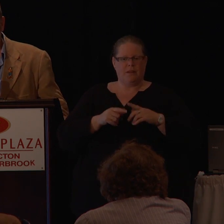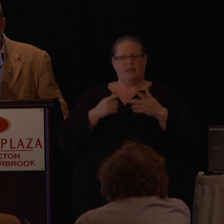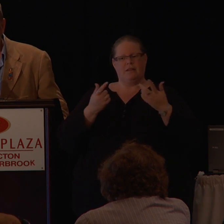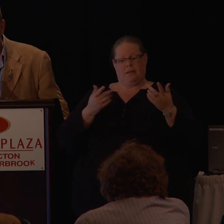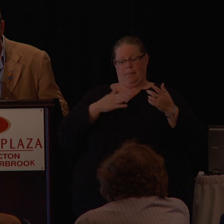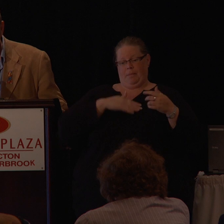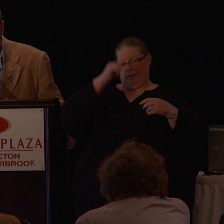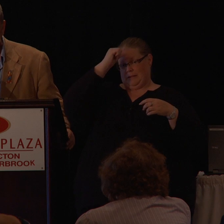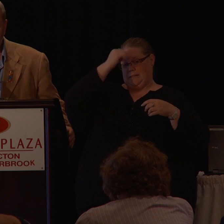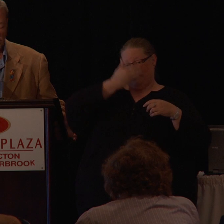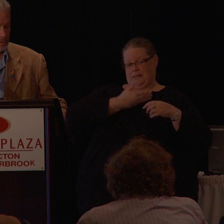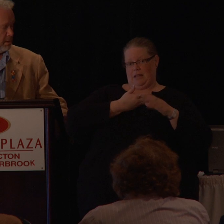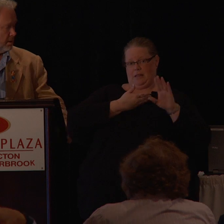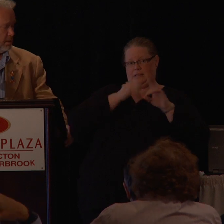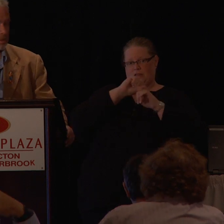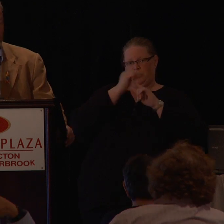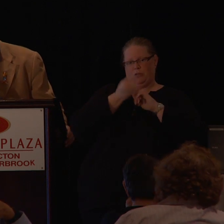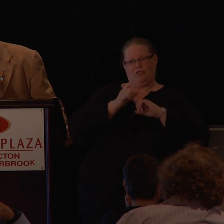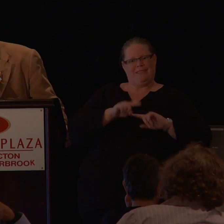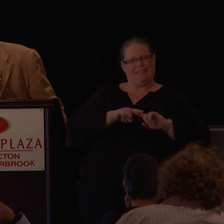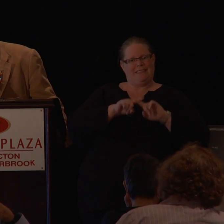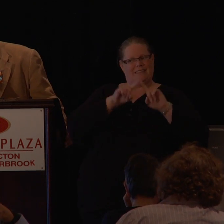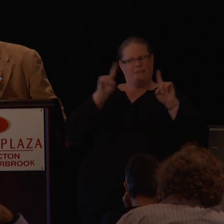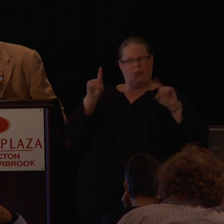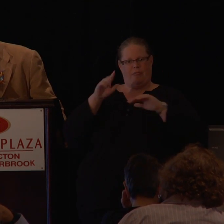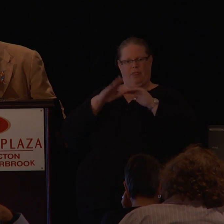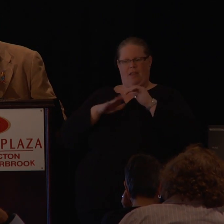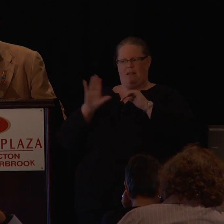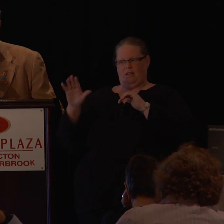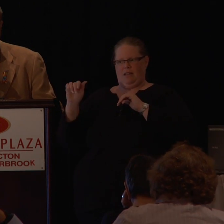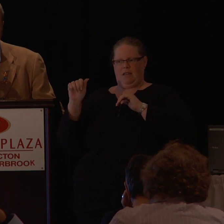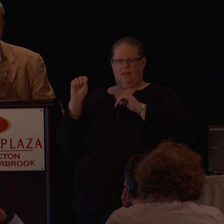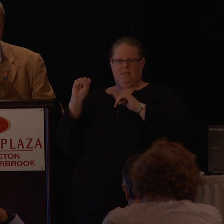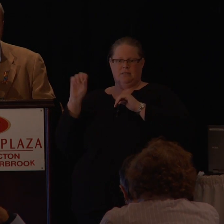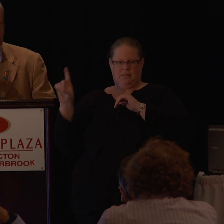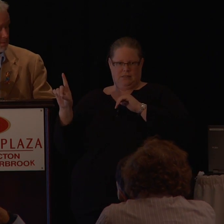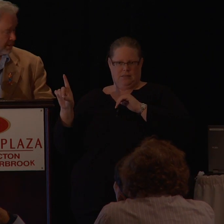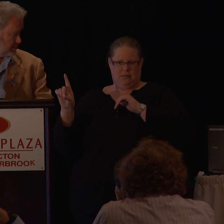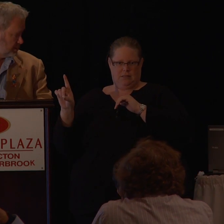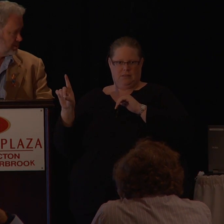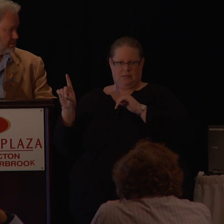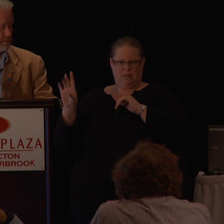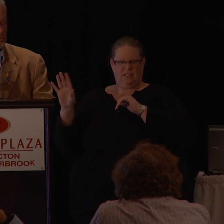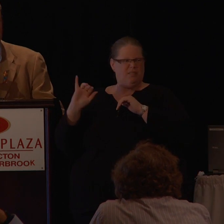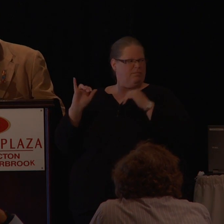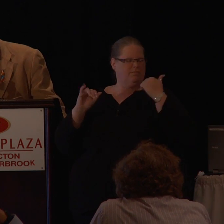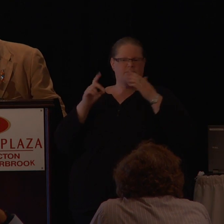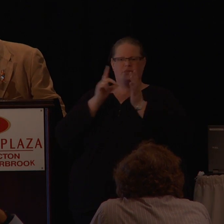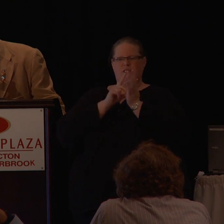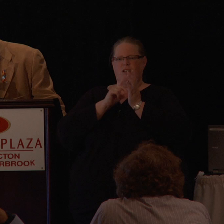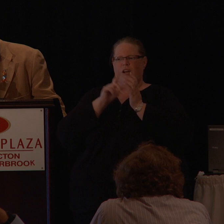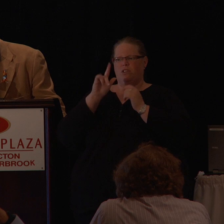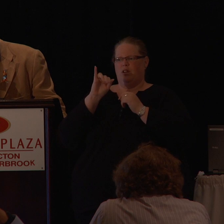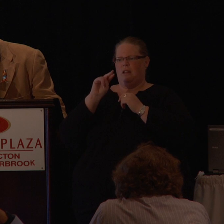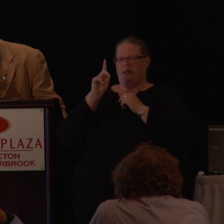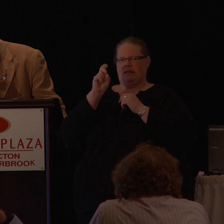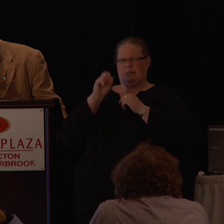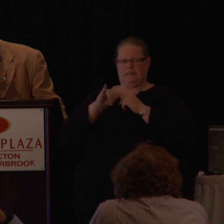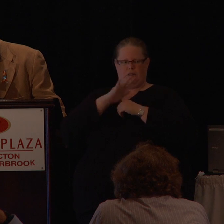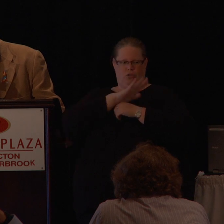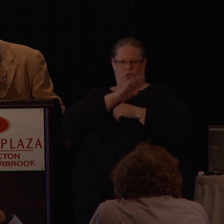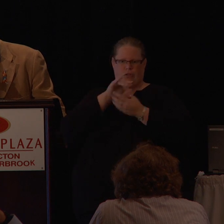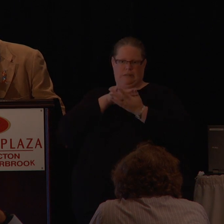my son's situation from the students who were identified by Dr. Lindsay's previous